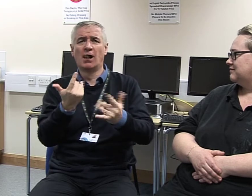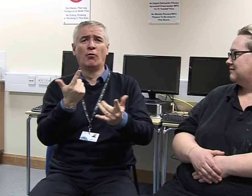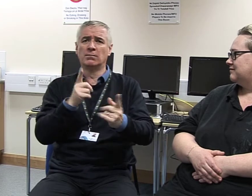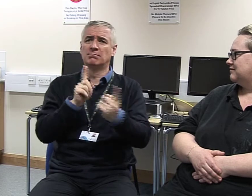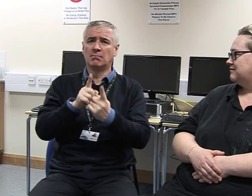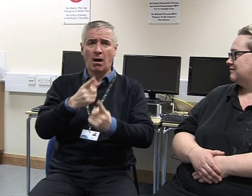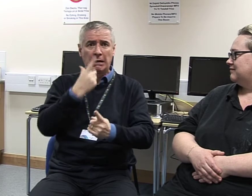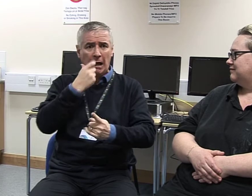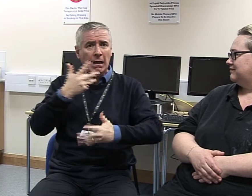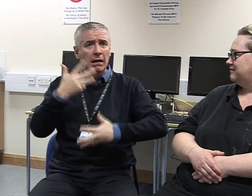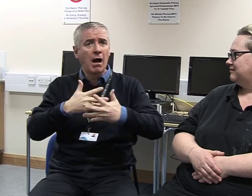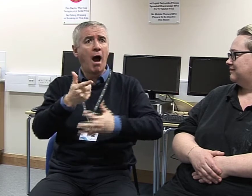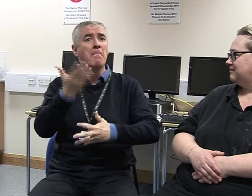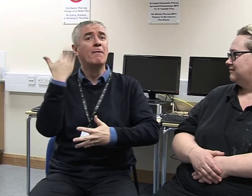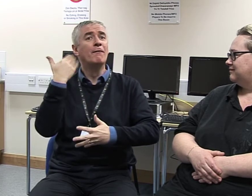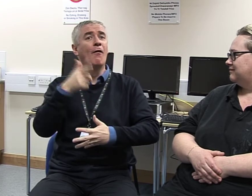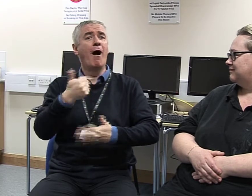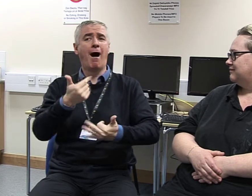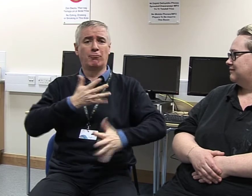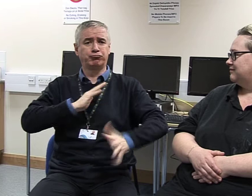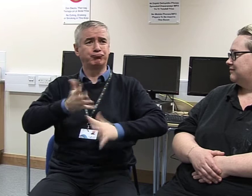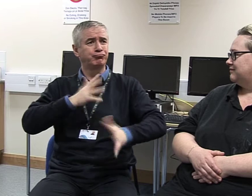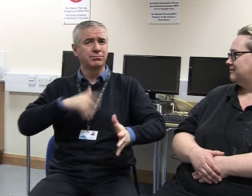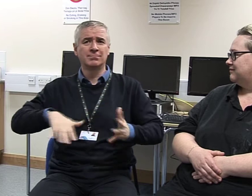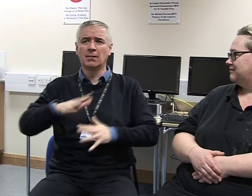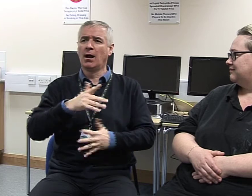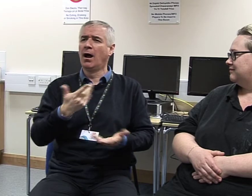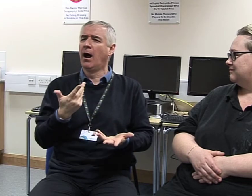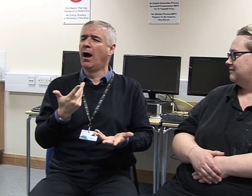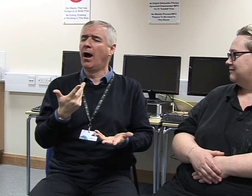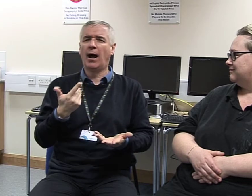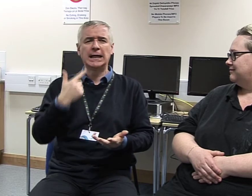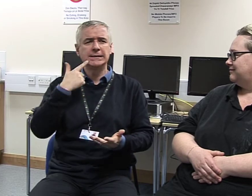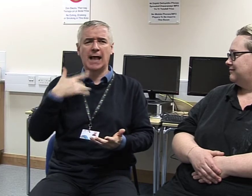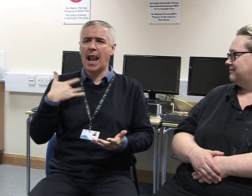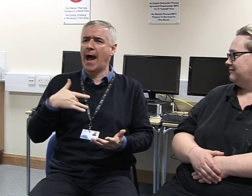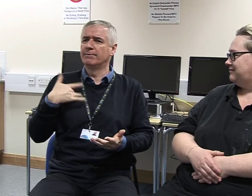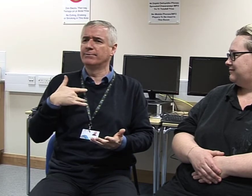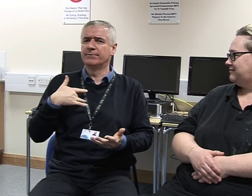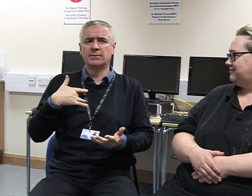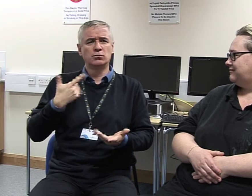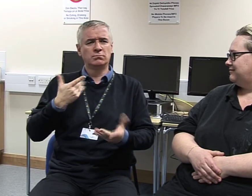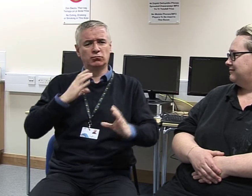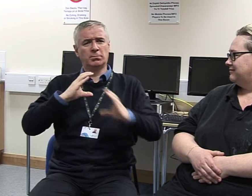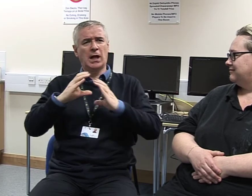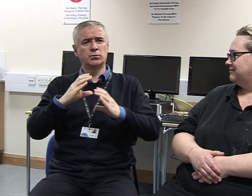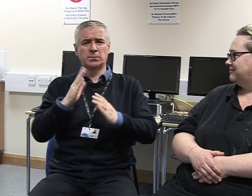people in the deaf community, they're going to meet more and more people in society that can communicate with